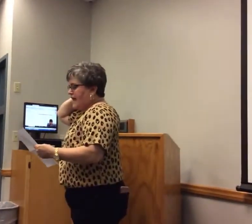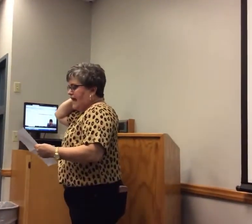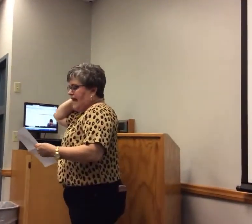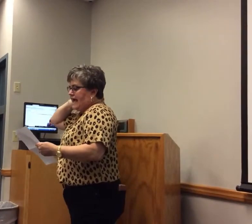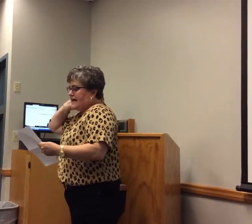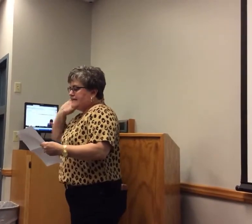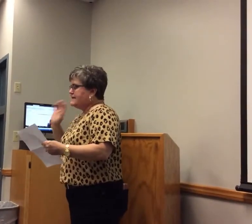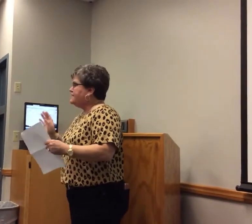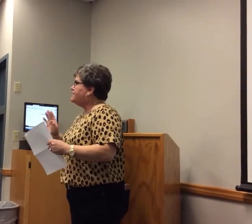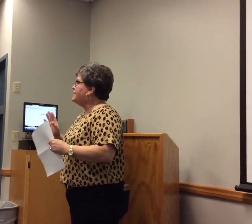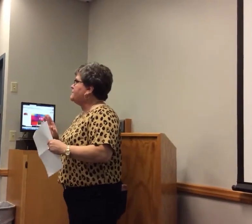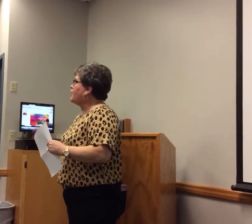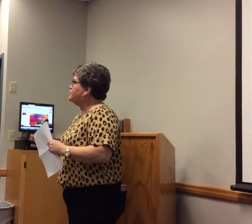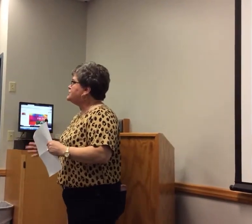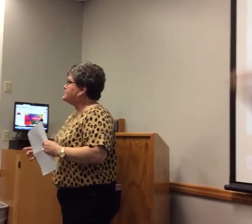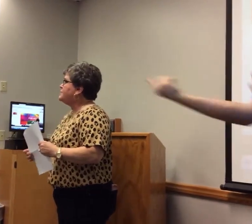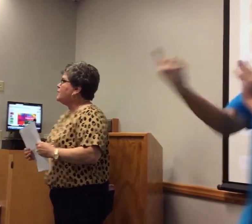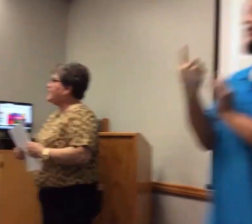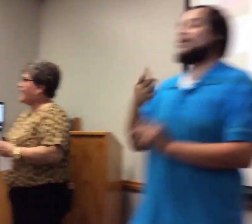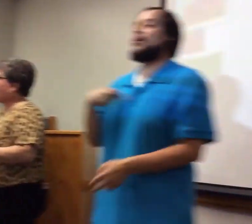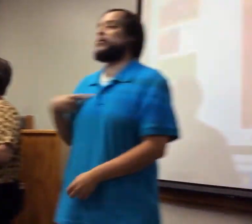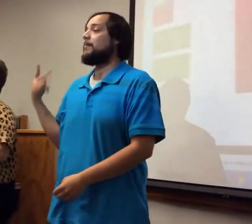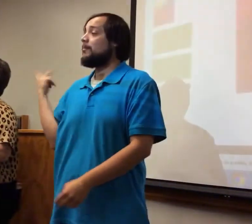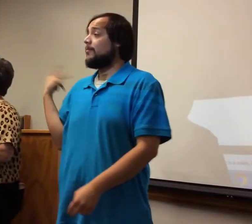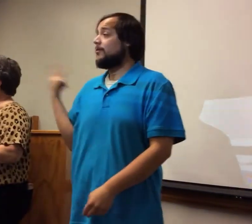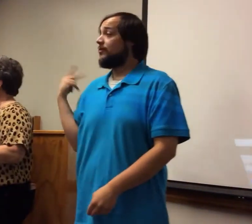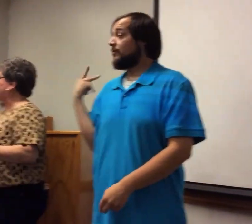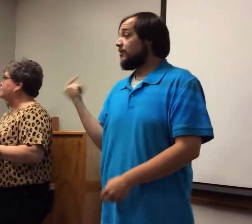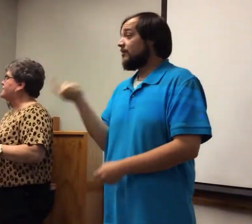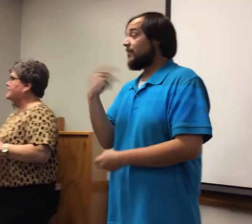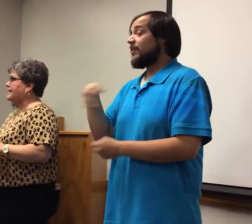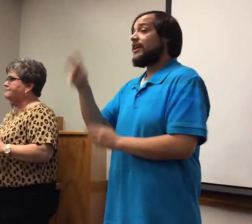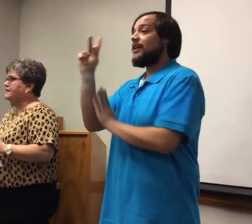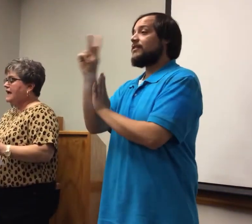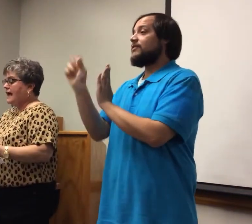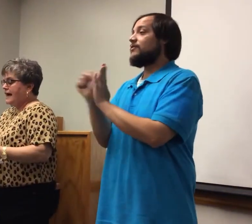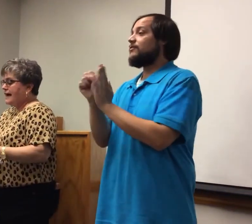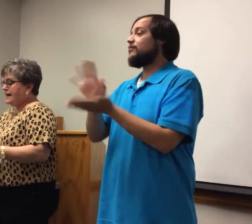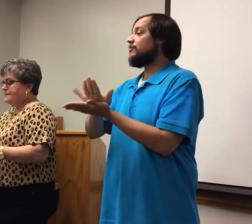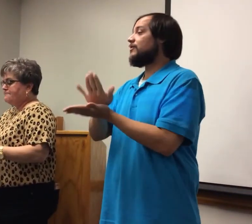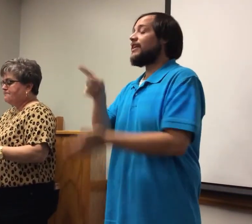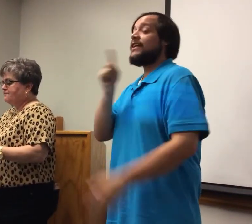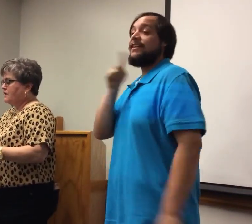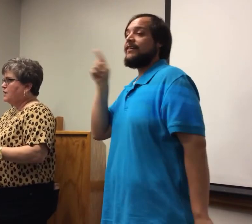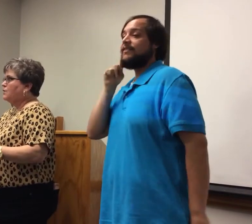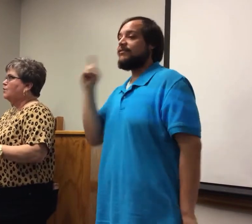come, and the partnership that we have with Kansas School for the Deaf